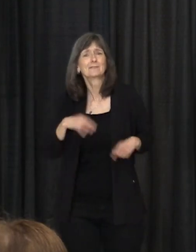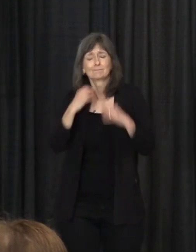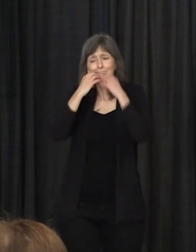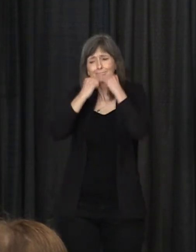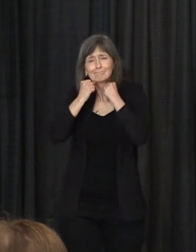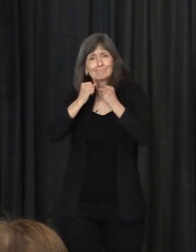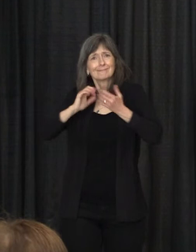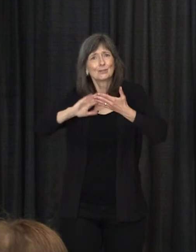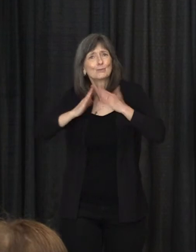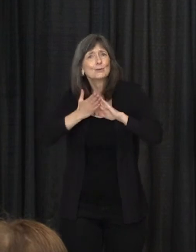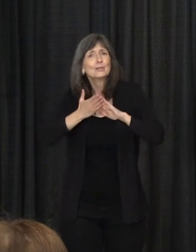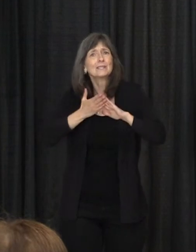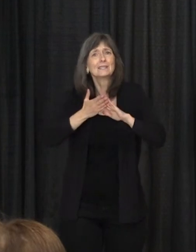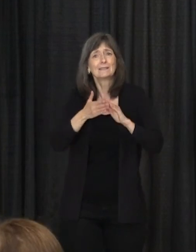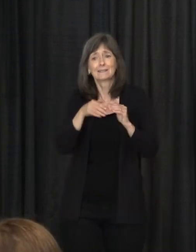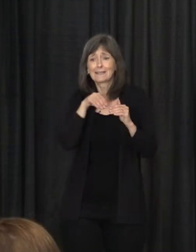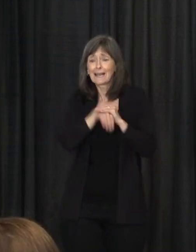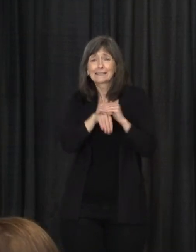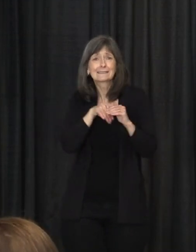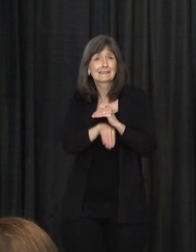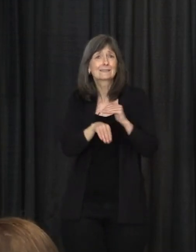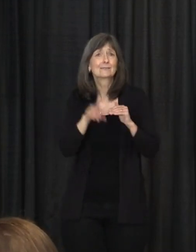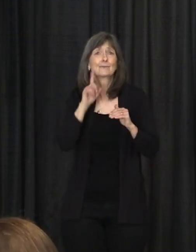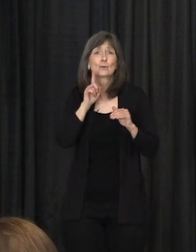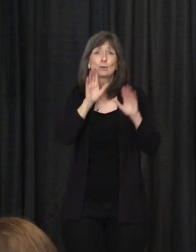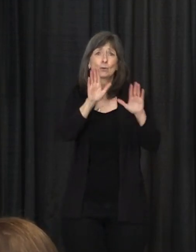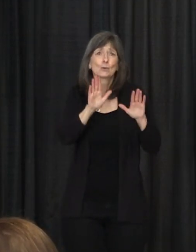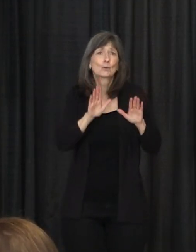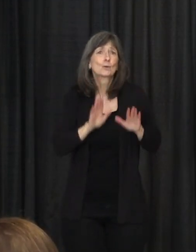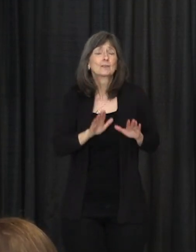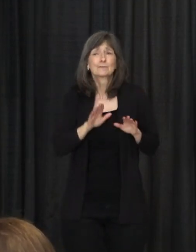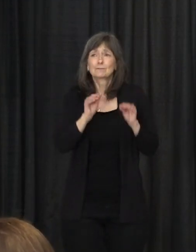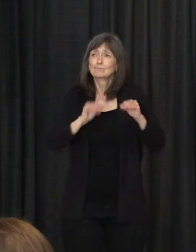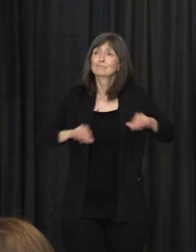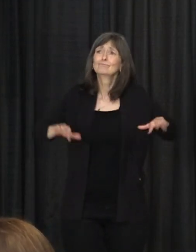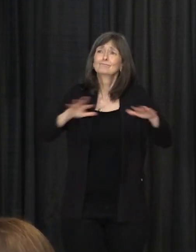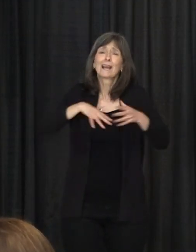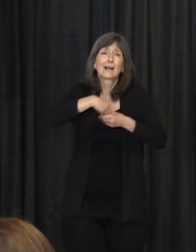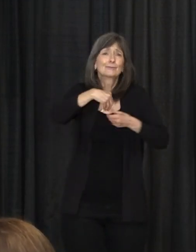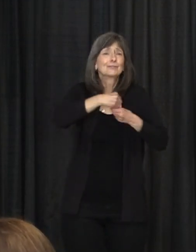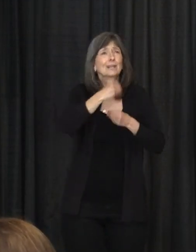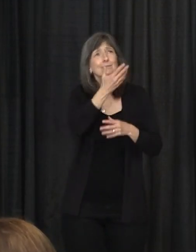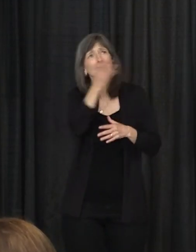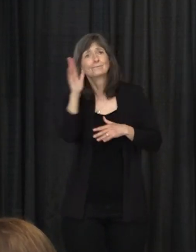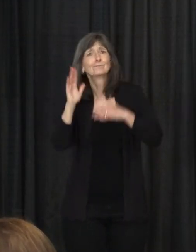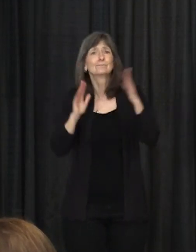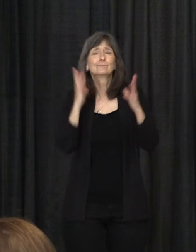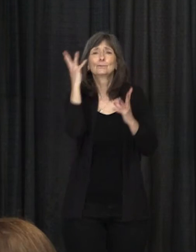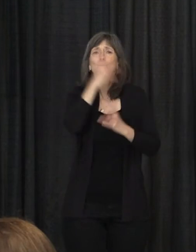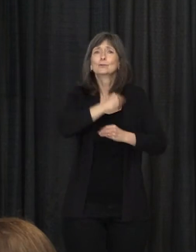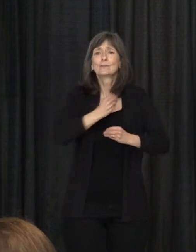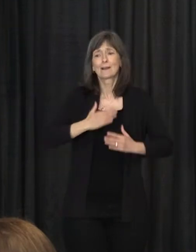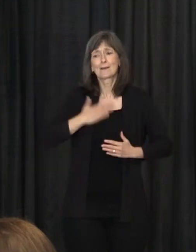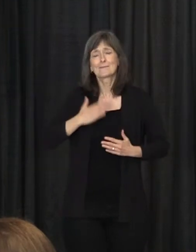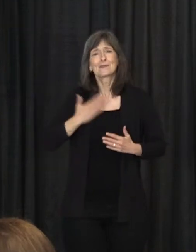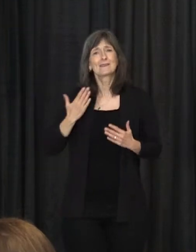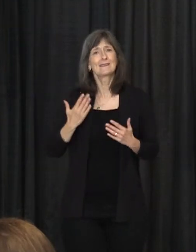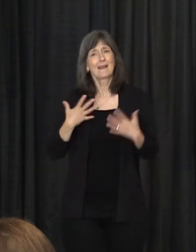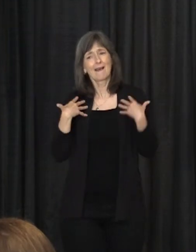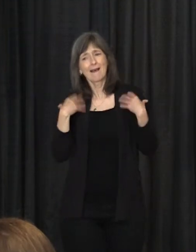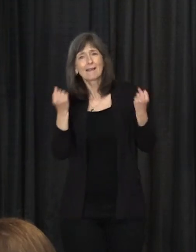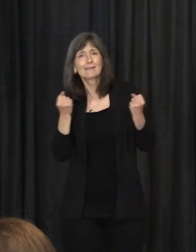communities, access to just spectacular nature, a happy, healthy, safe